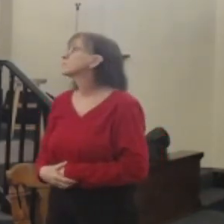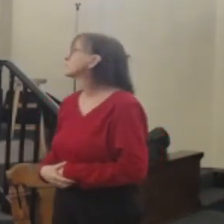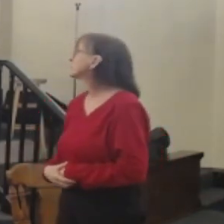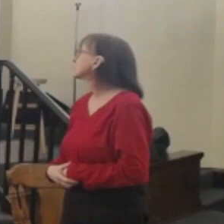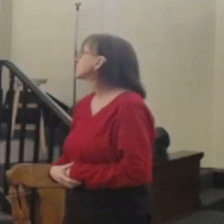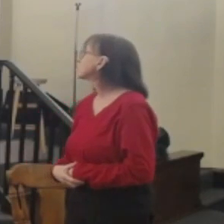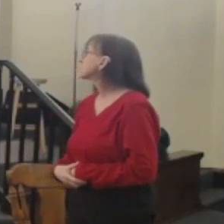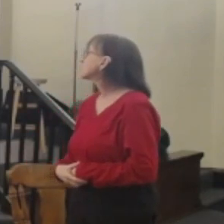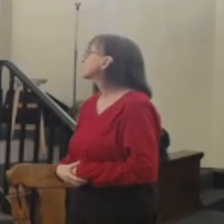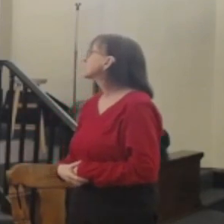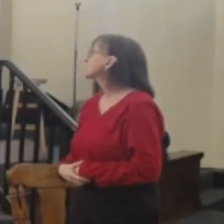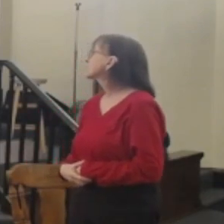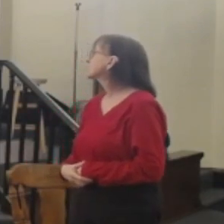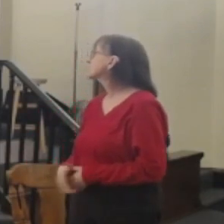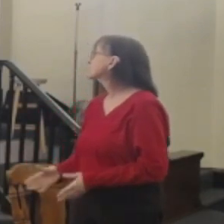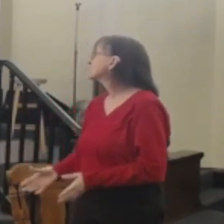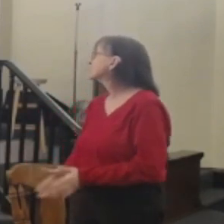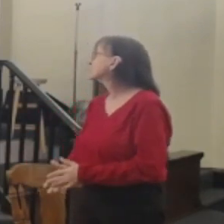That felt good, didn't it?